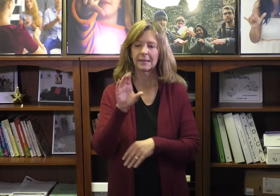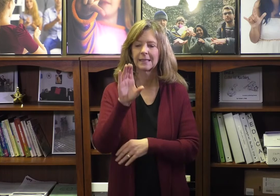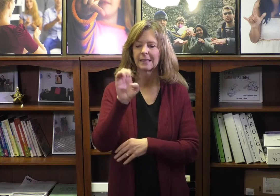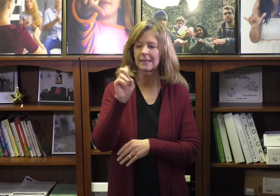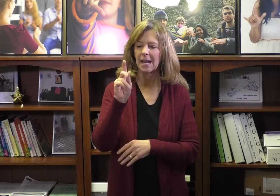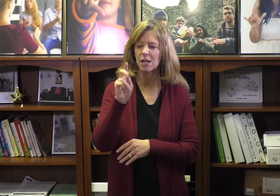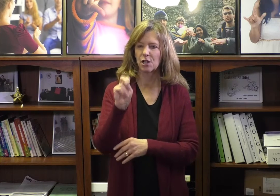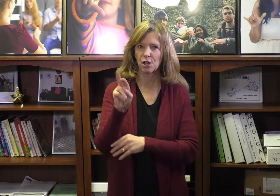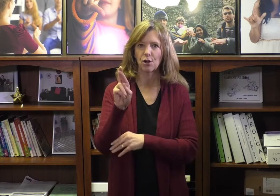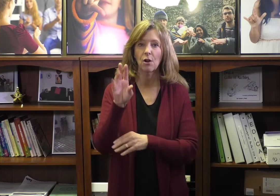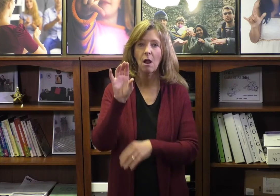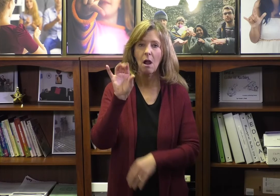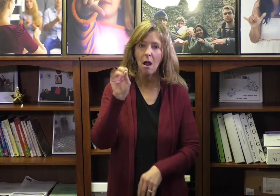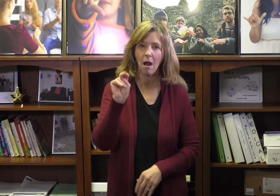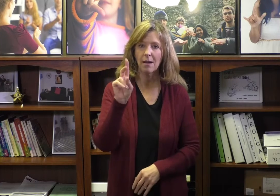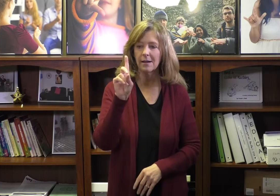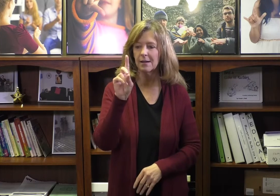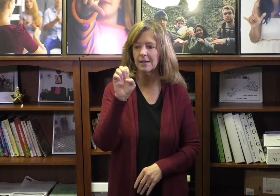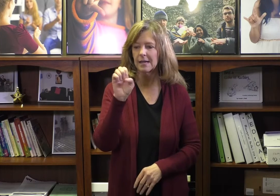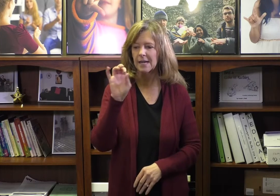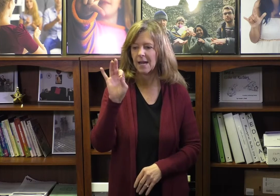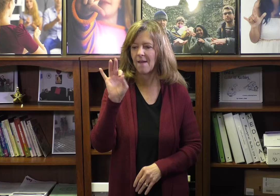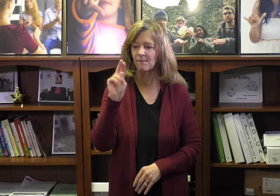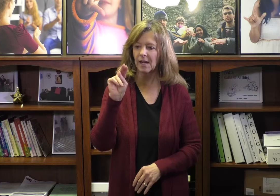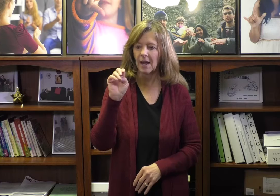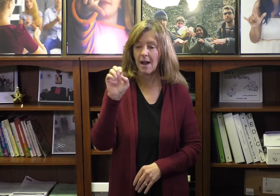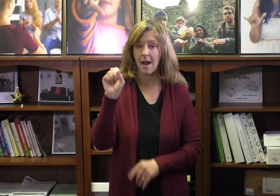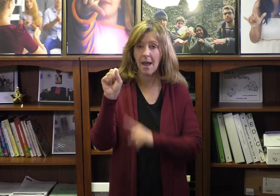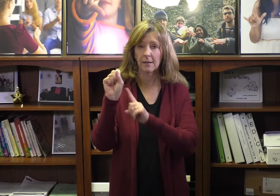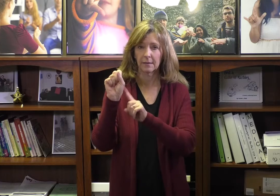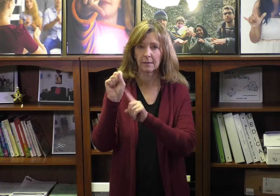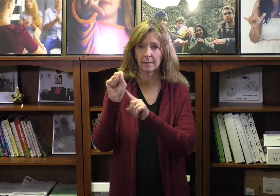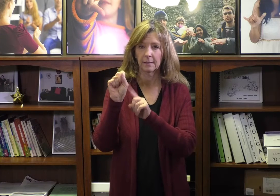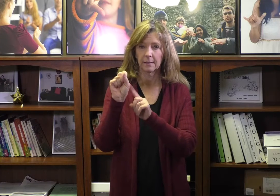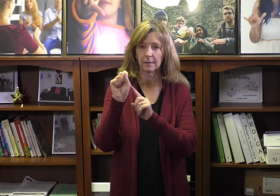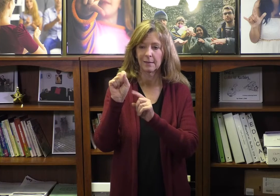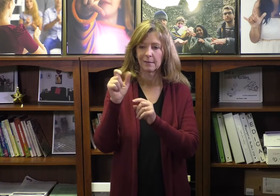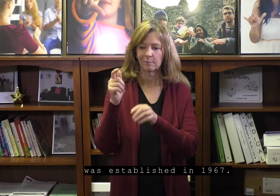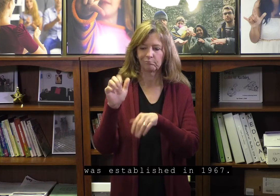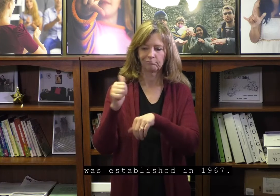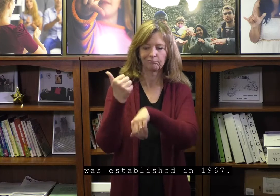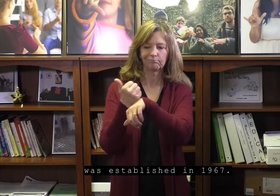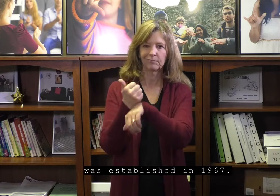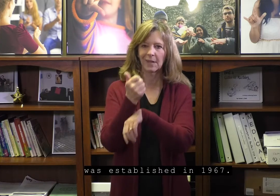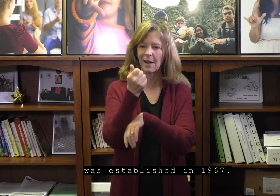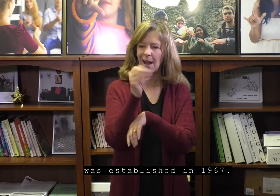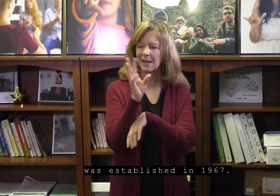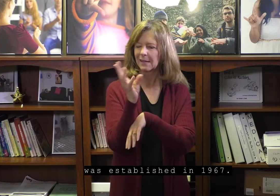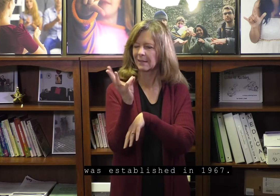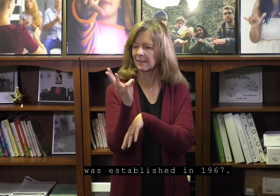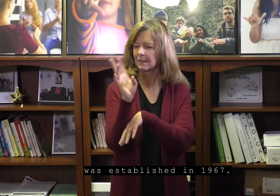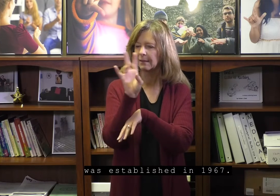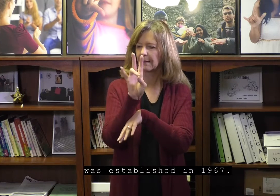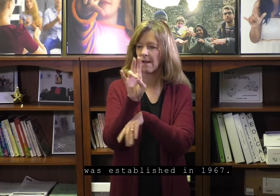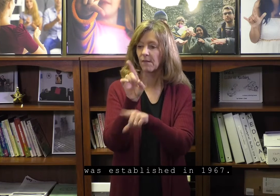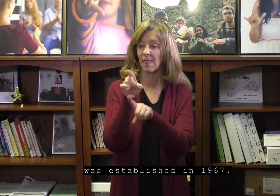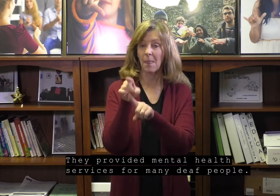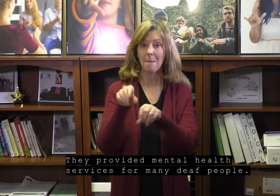was established in